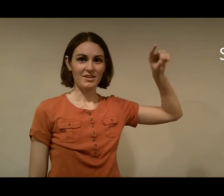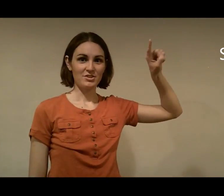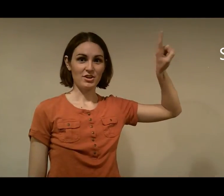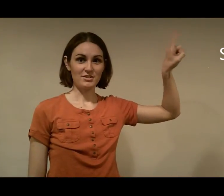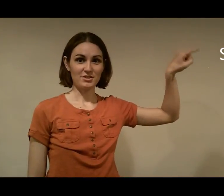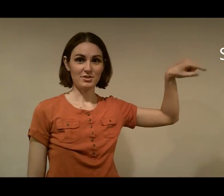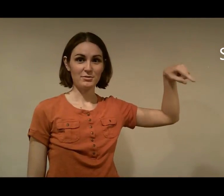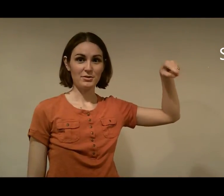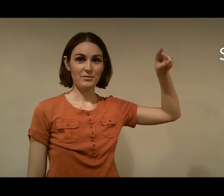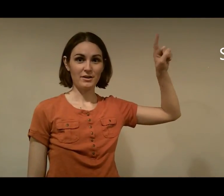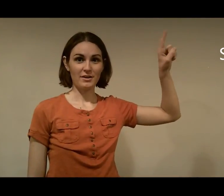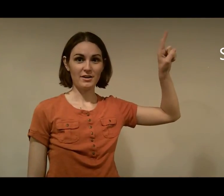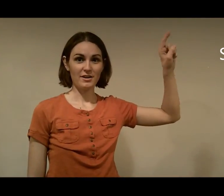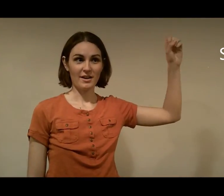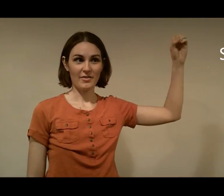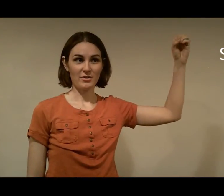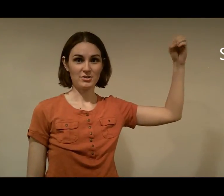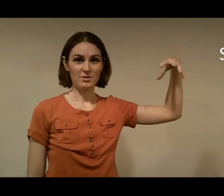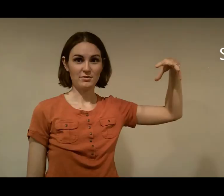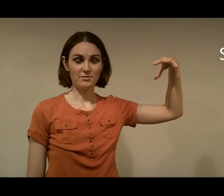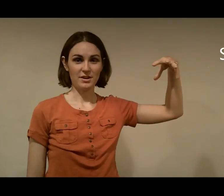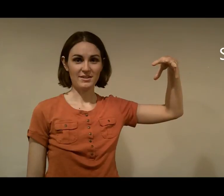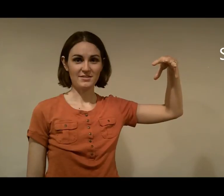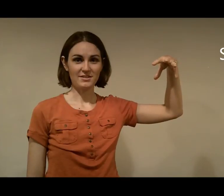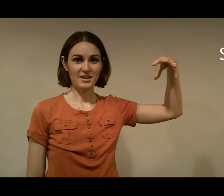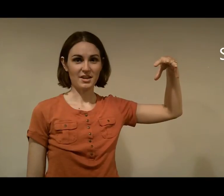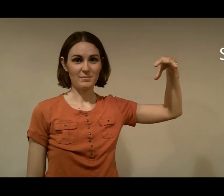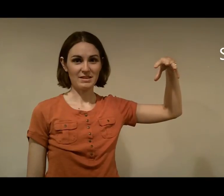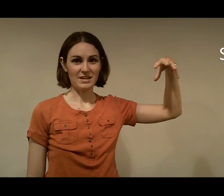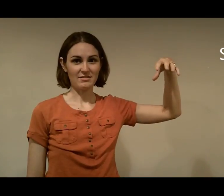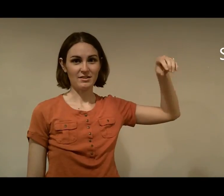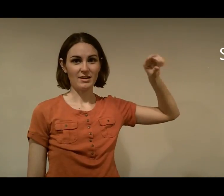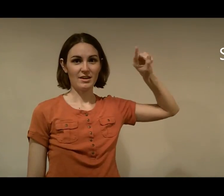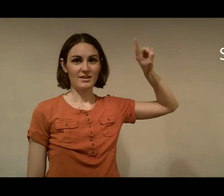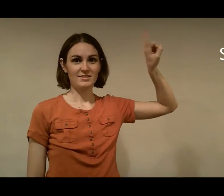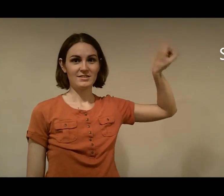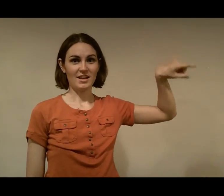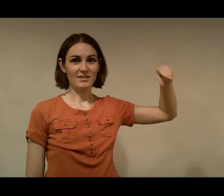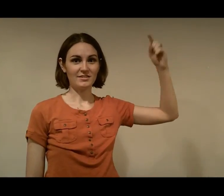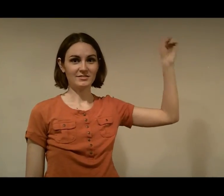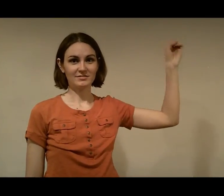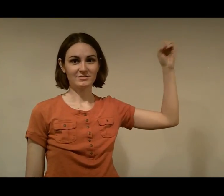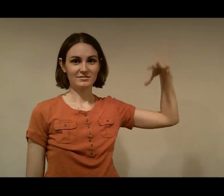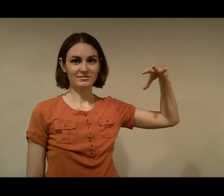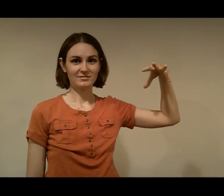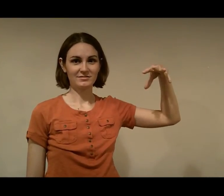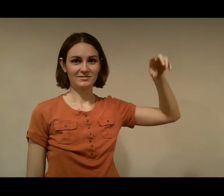You draw a circle with your finger, and then you show the rays of the sun coming down. Sun.